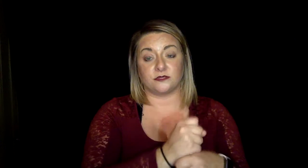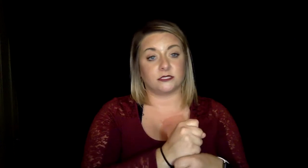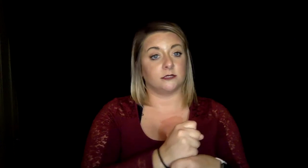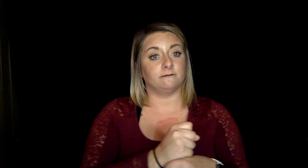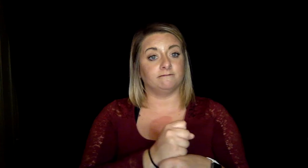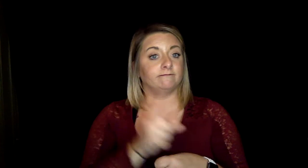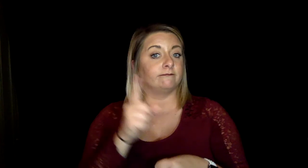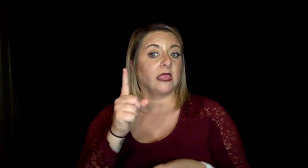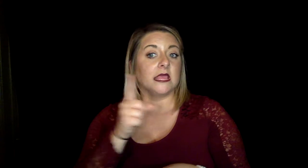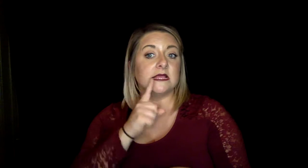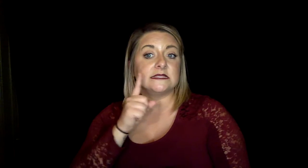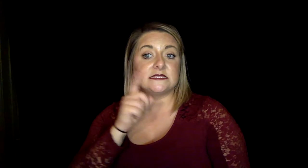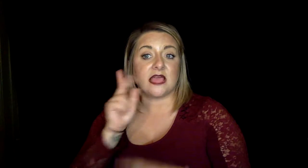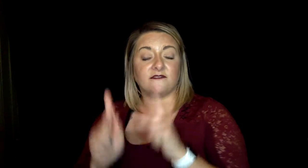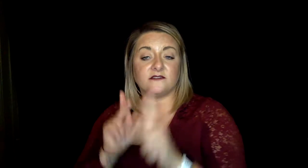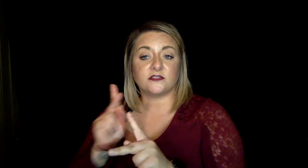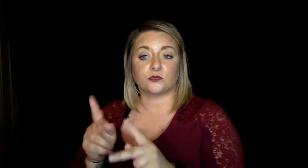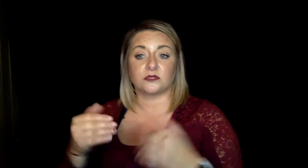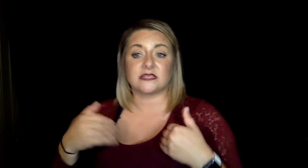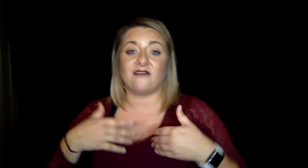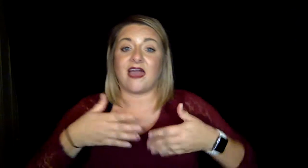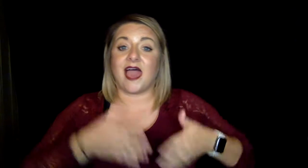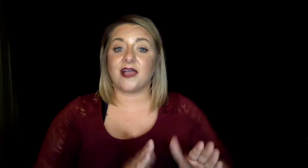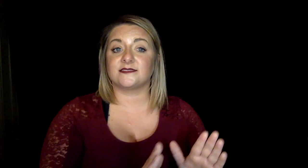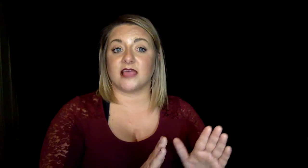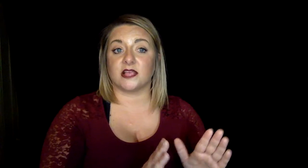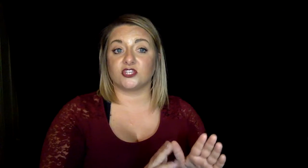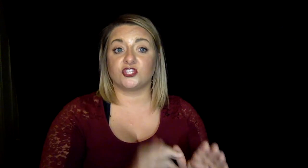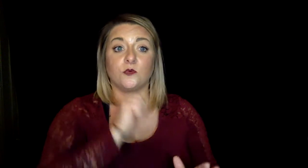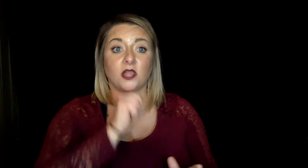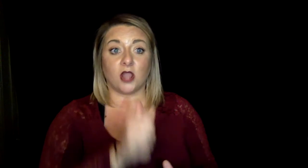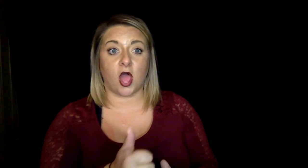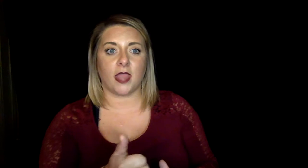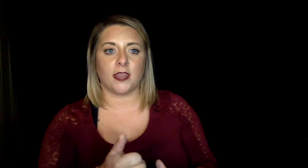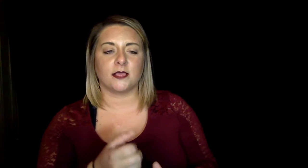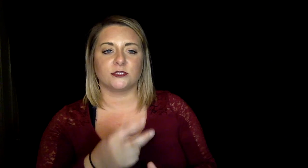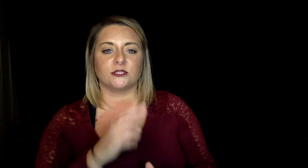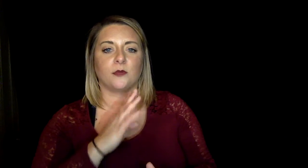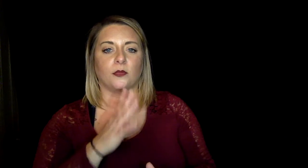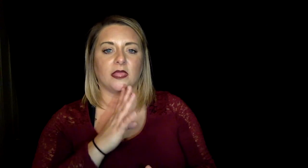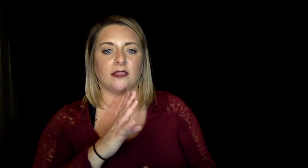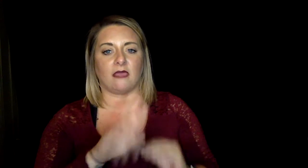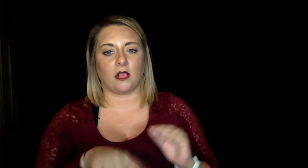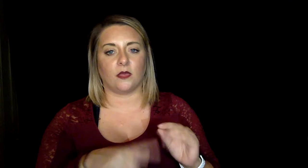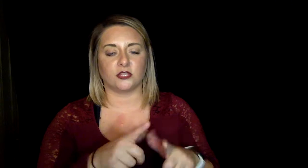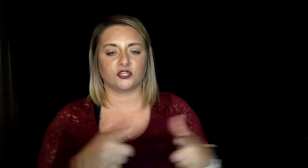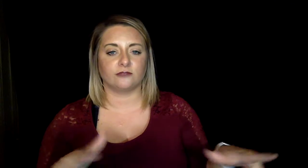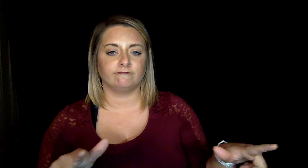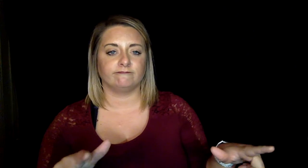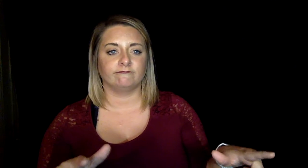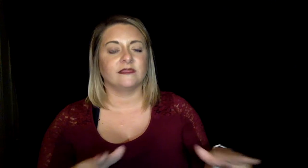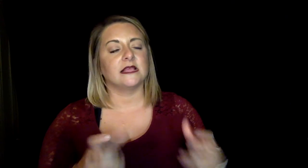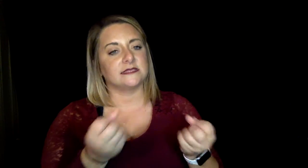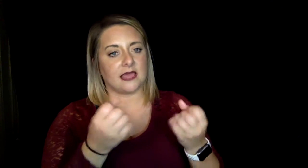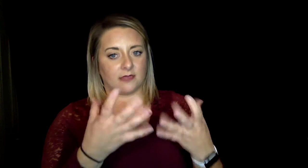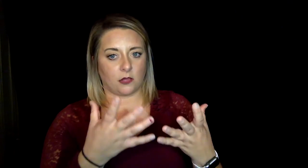produced. Deaf individuals have access to a non-spoken language, sign